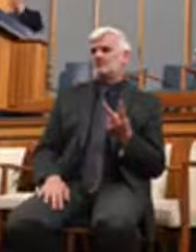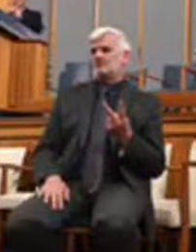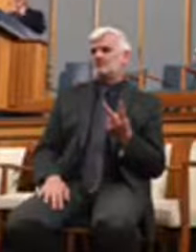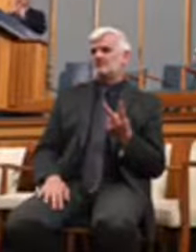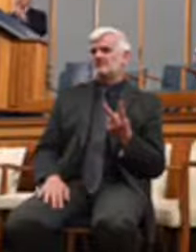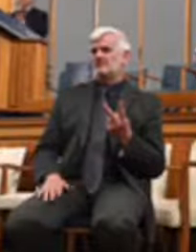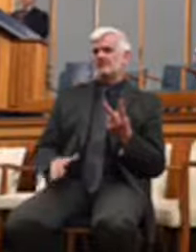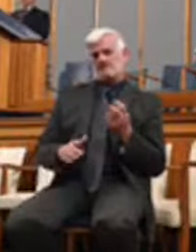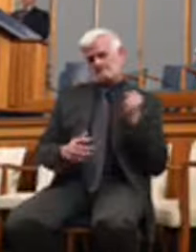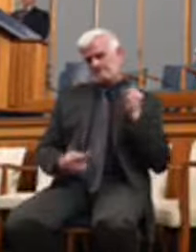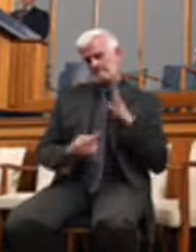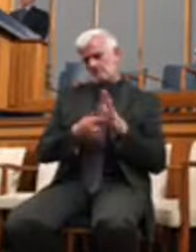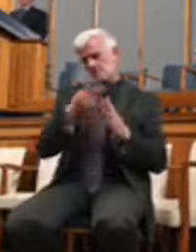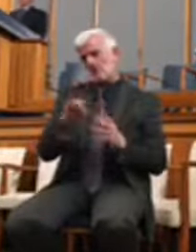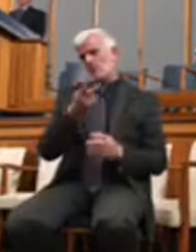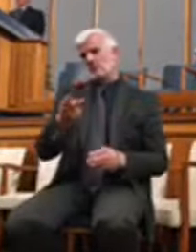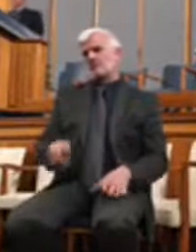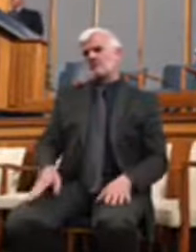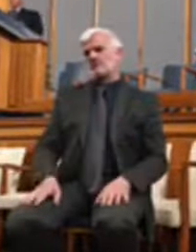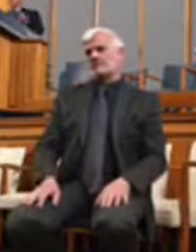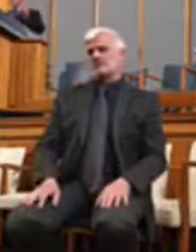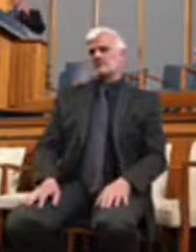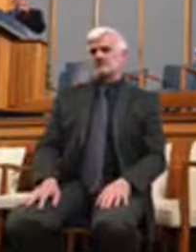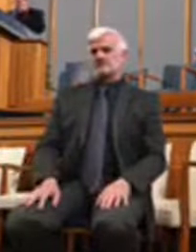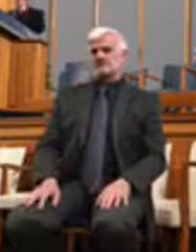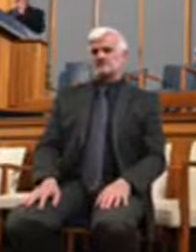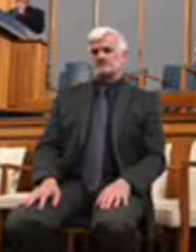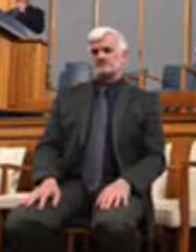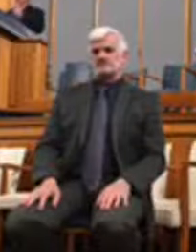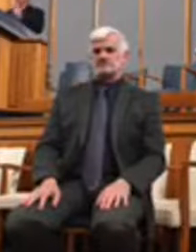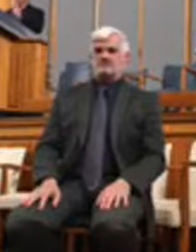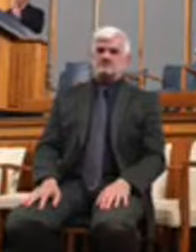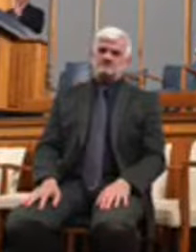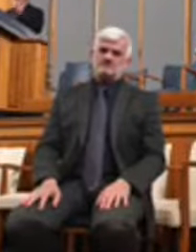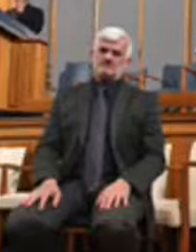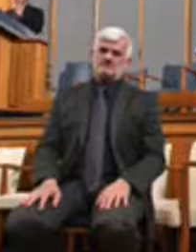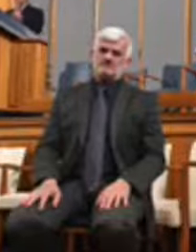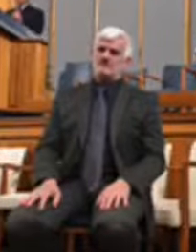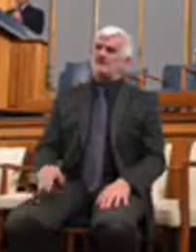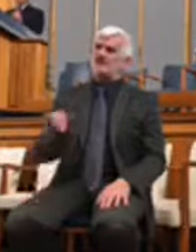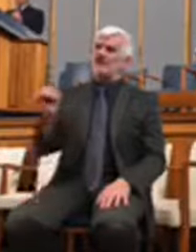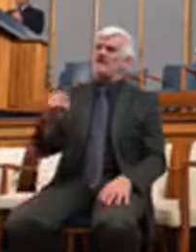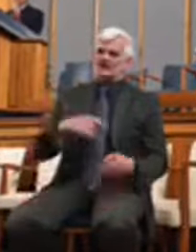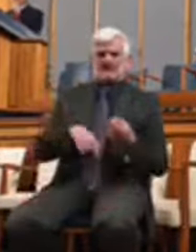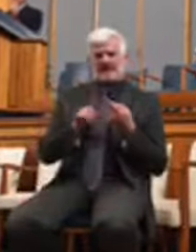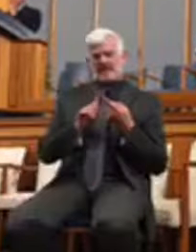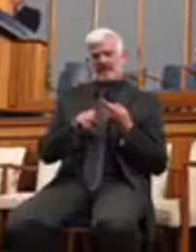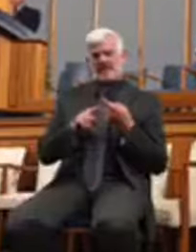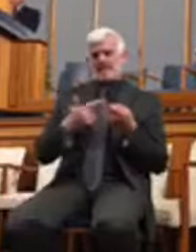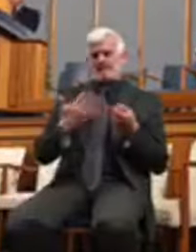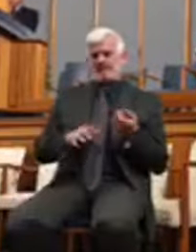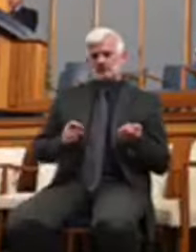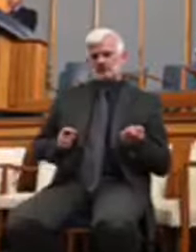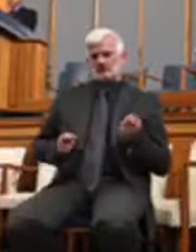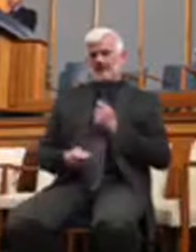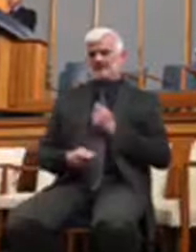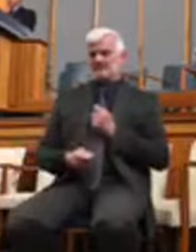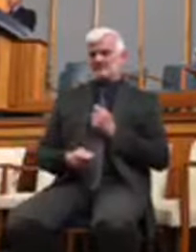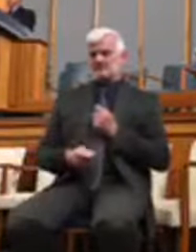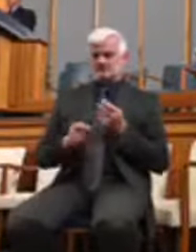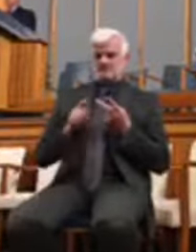are essential. If it's only repentance, if you have repented and did not put